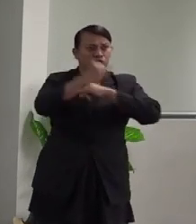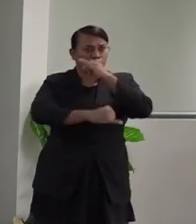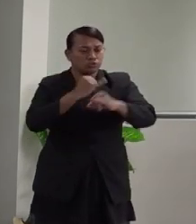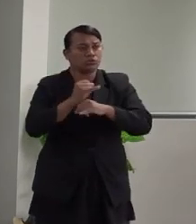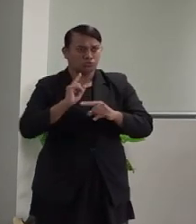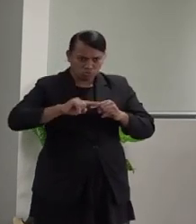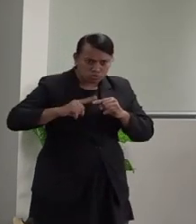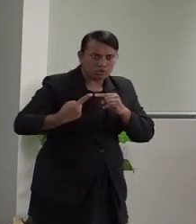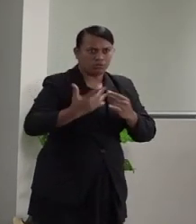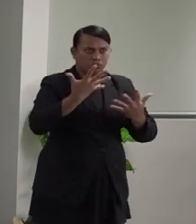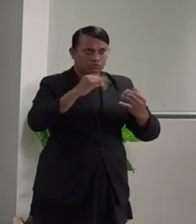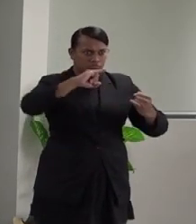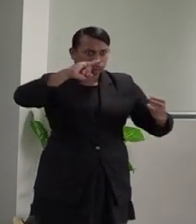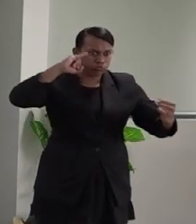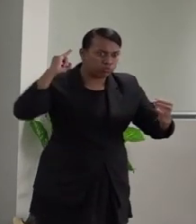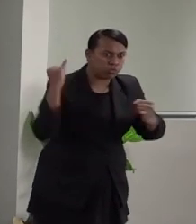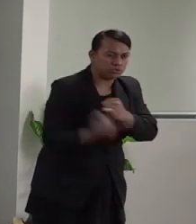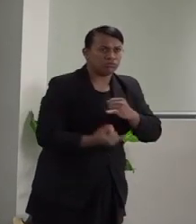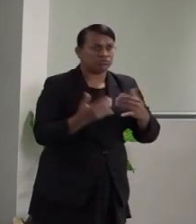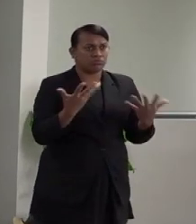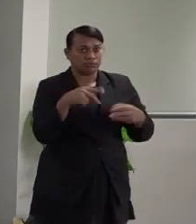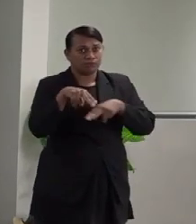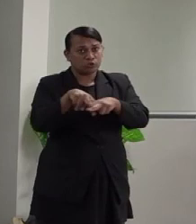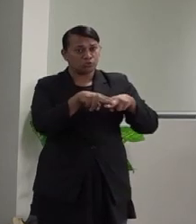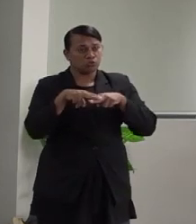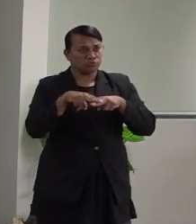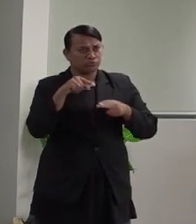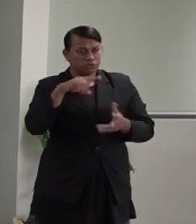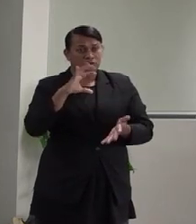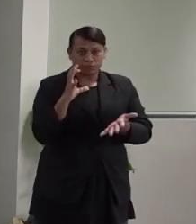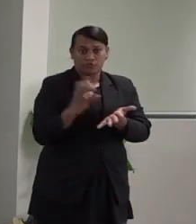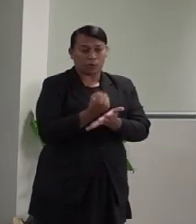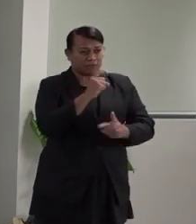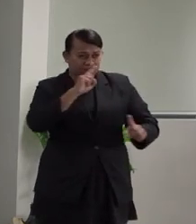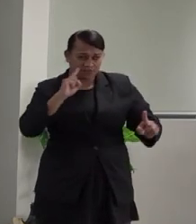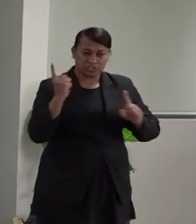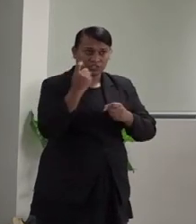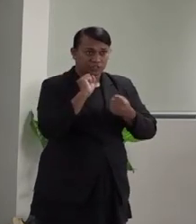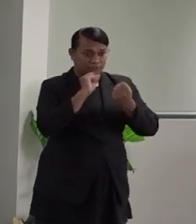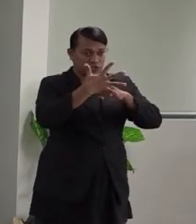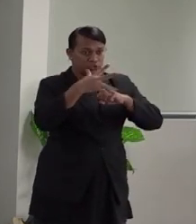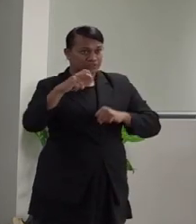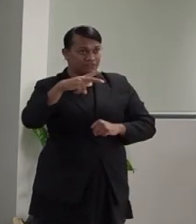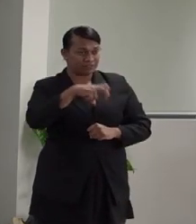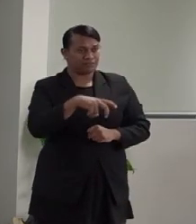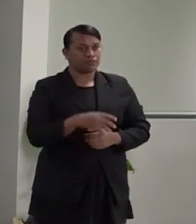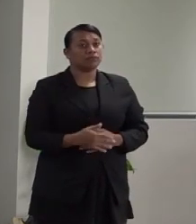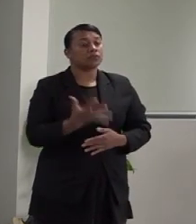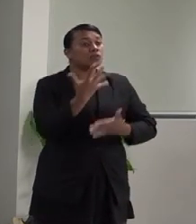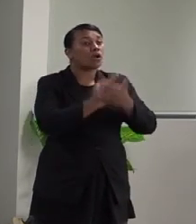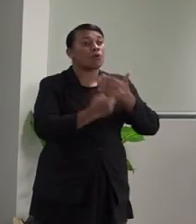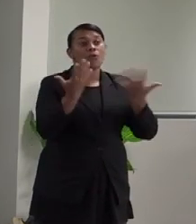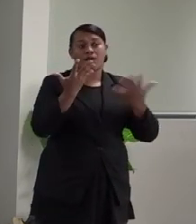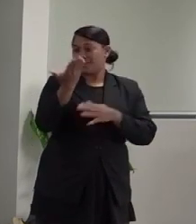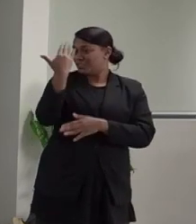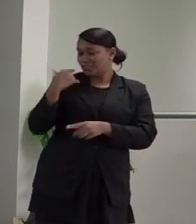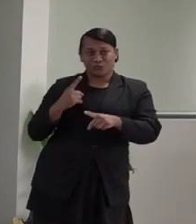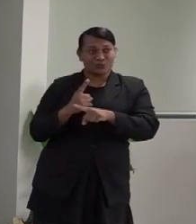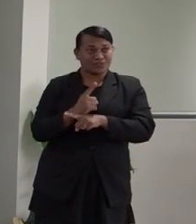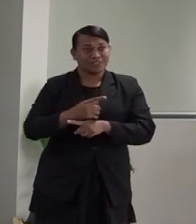you all know, Fiji confirmed our first COVID-19 case last week on the 19th of March 2020.